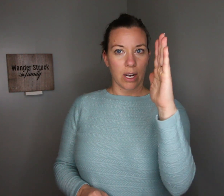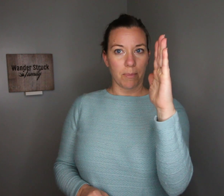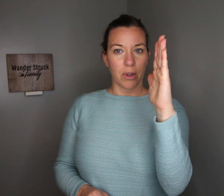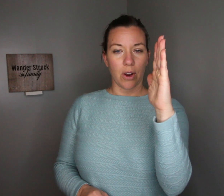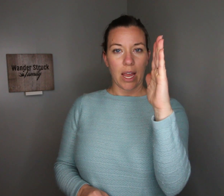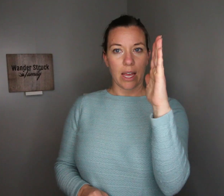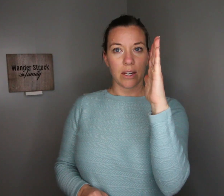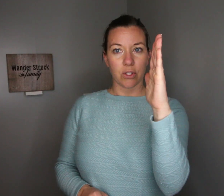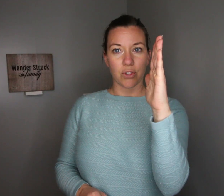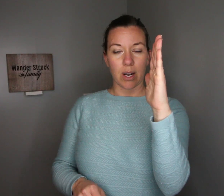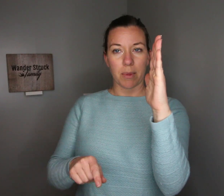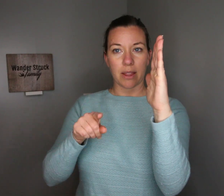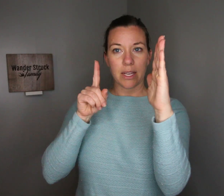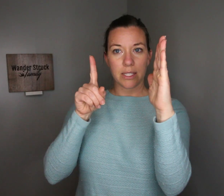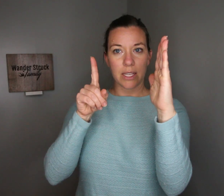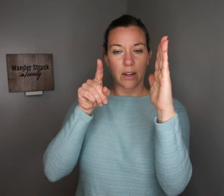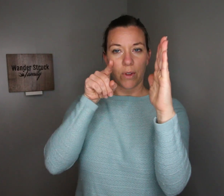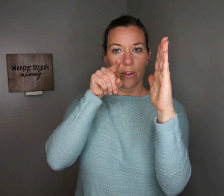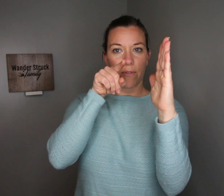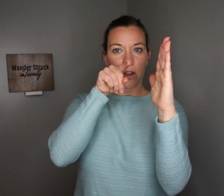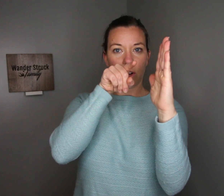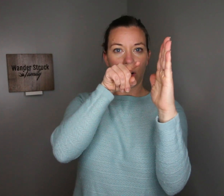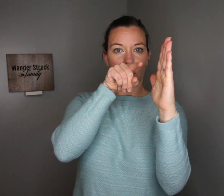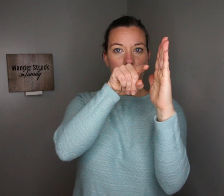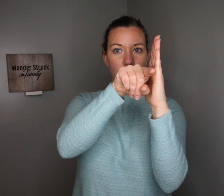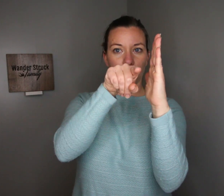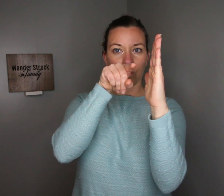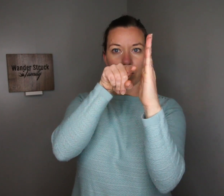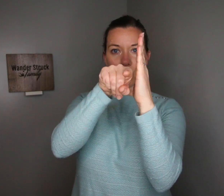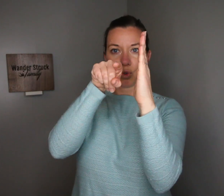put your hand straight up like this, and with your finger, you're going to go.